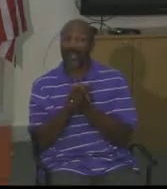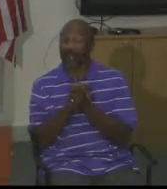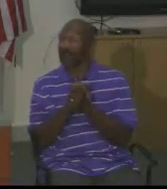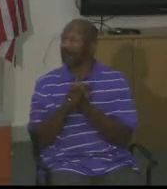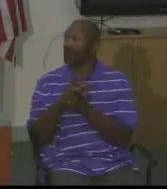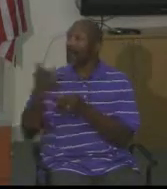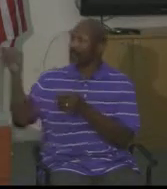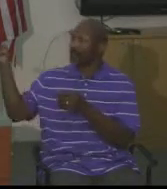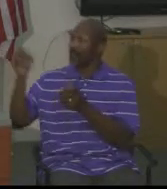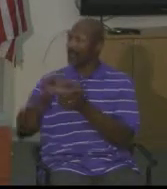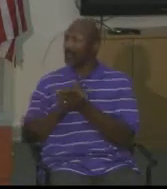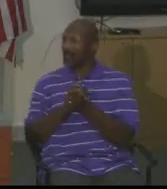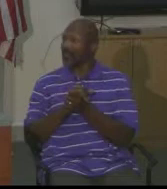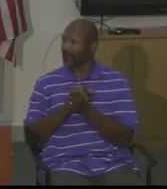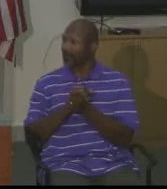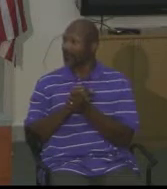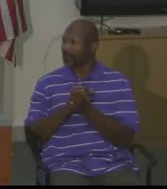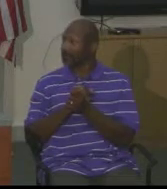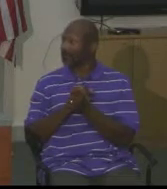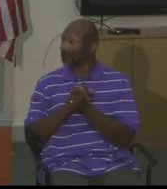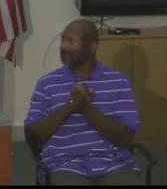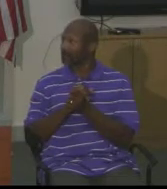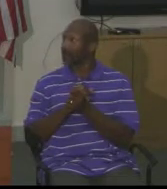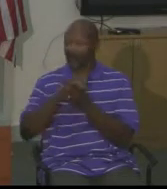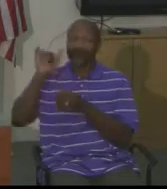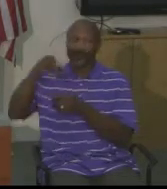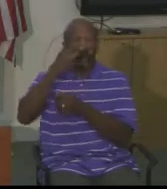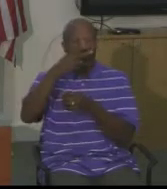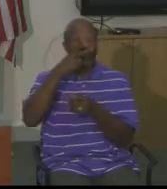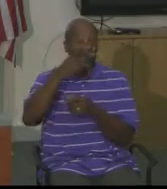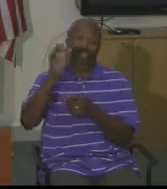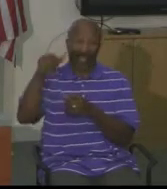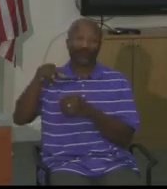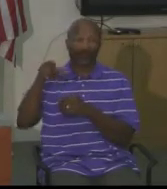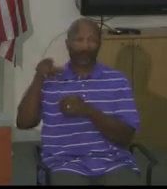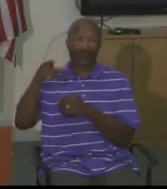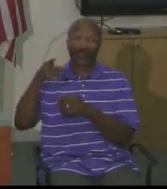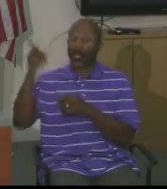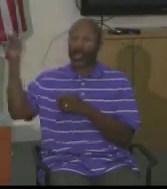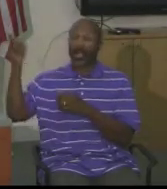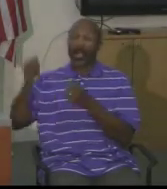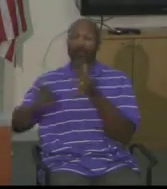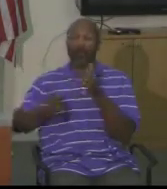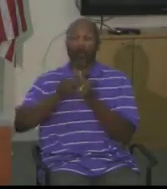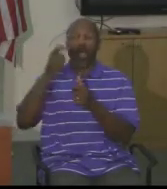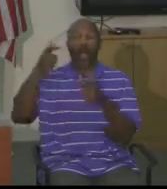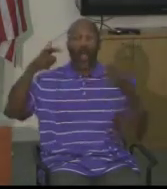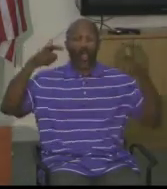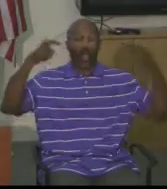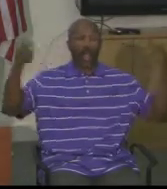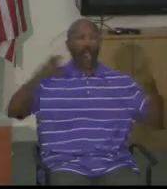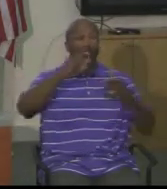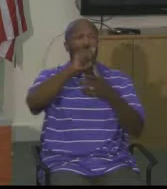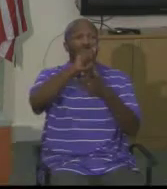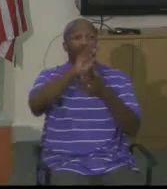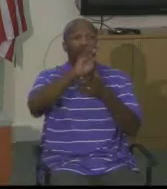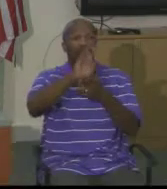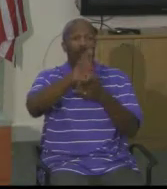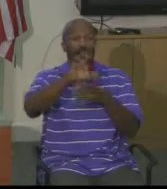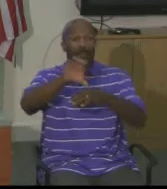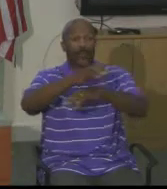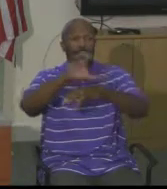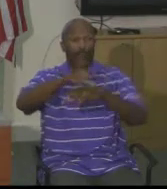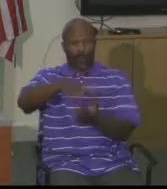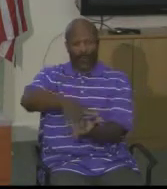This format, I still see the ATX around. yeah, let's go see this. This is usually used for very large tower computers,